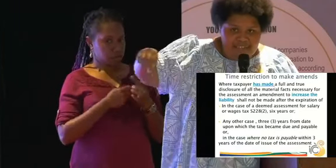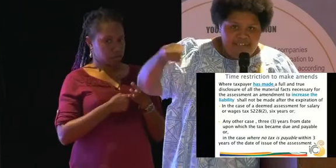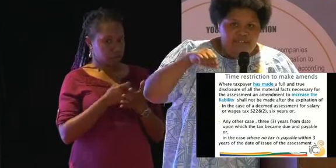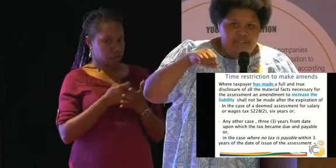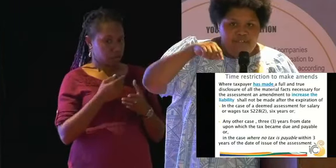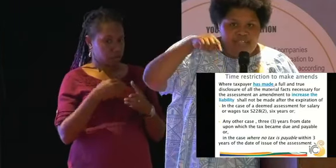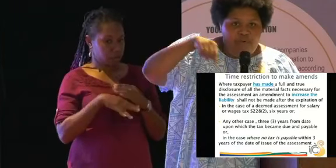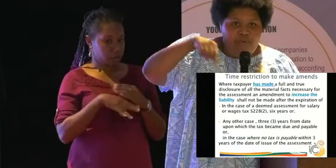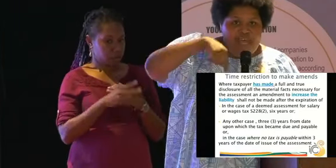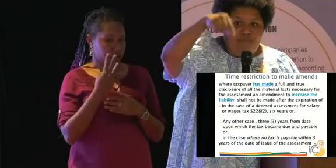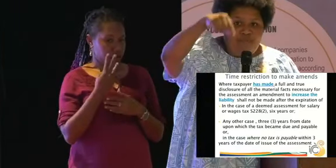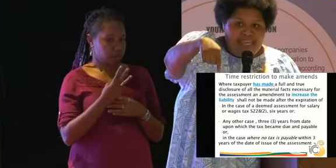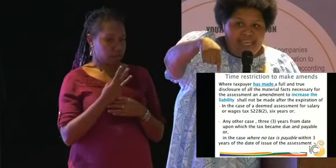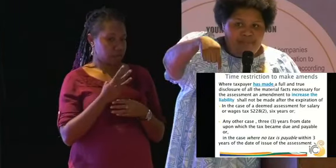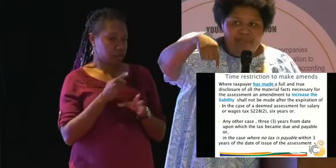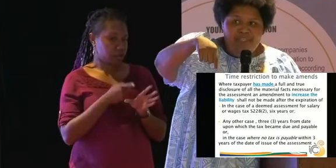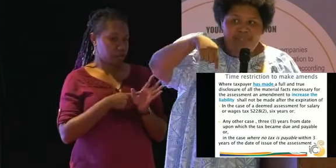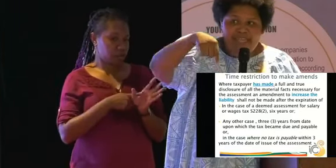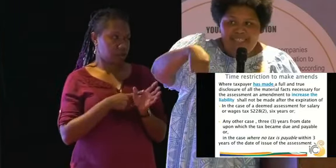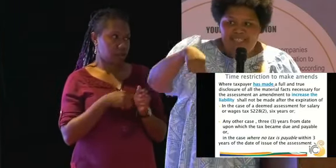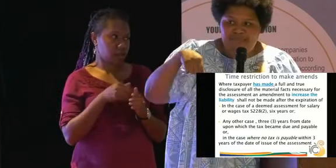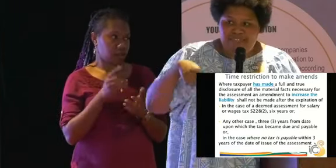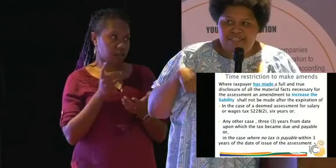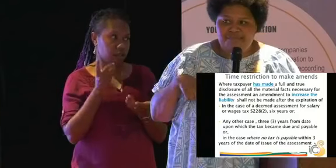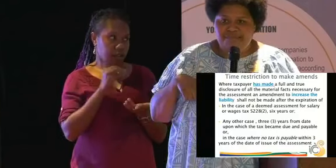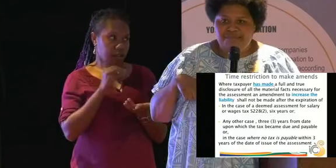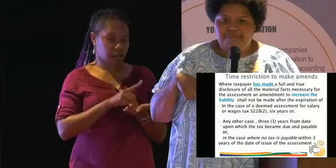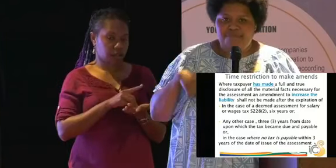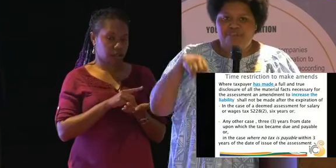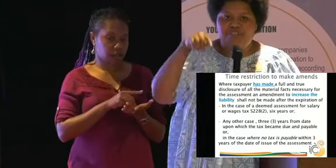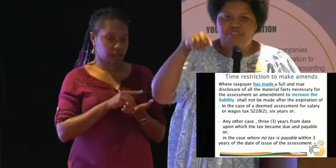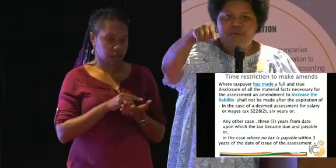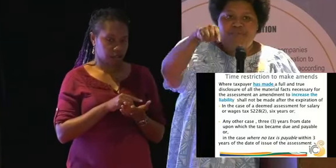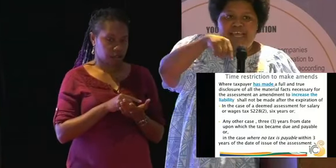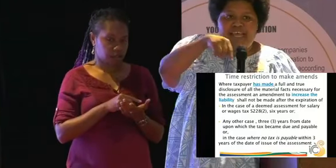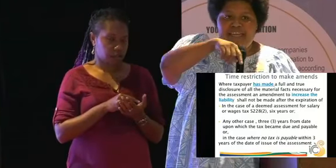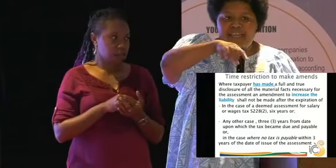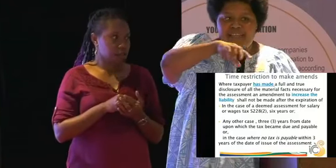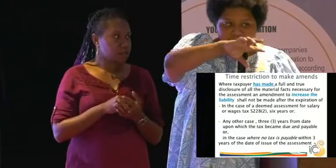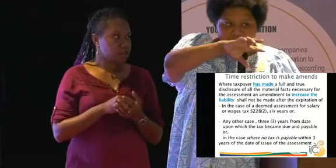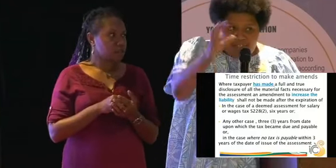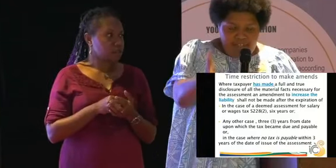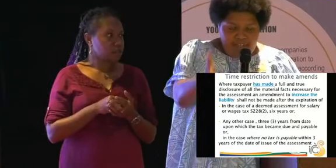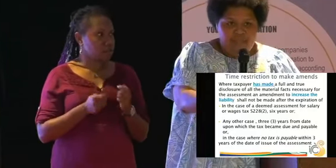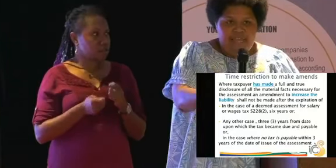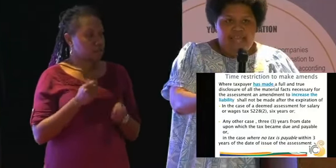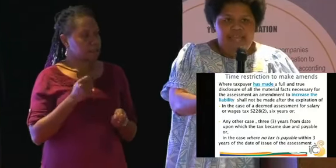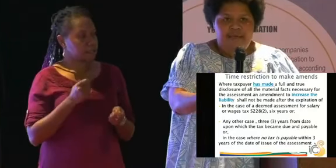years if we are to make an amendment to that assessment. Because you have